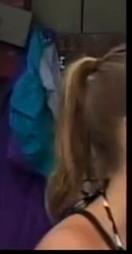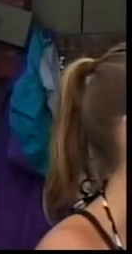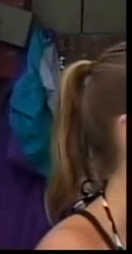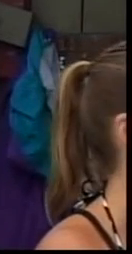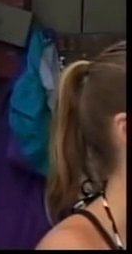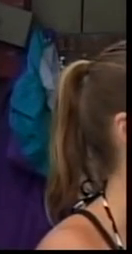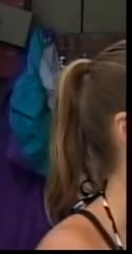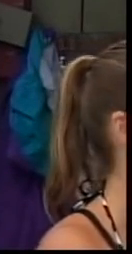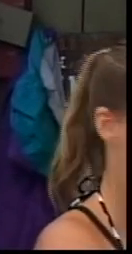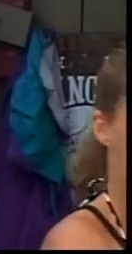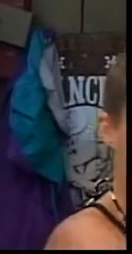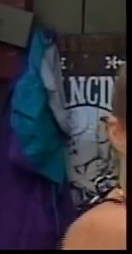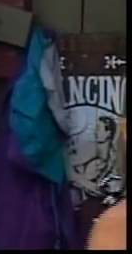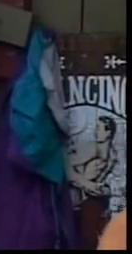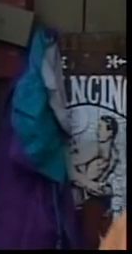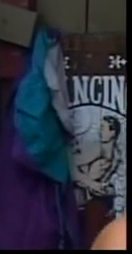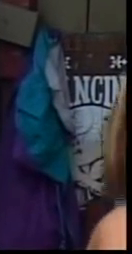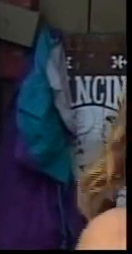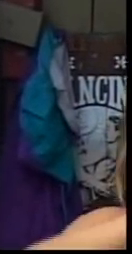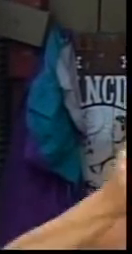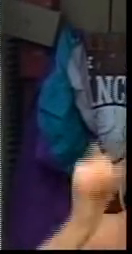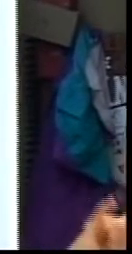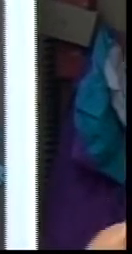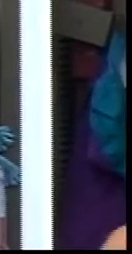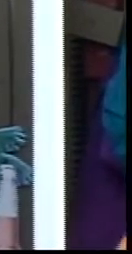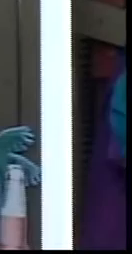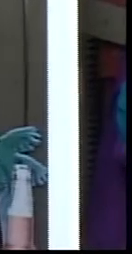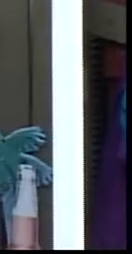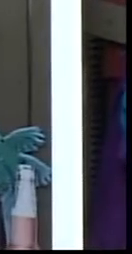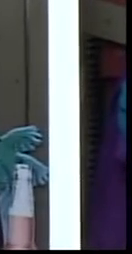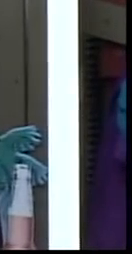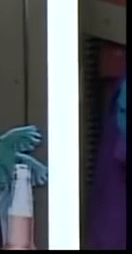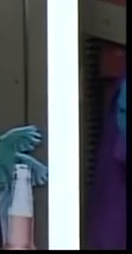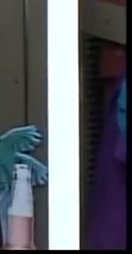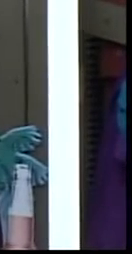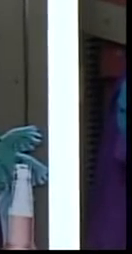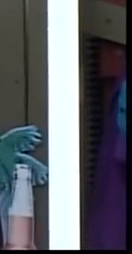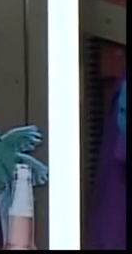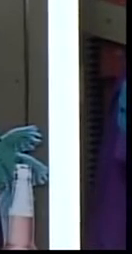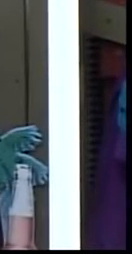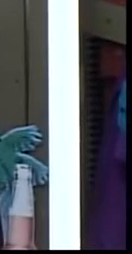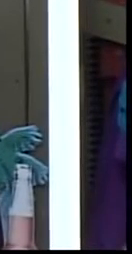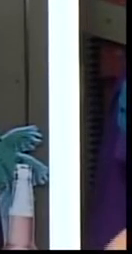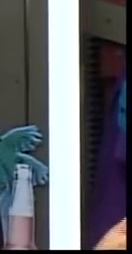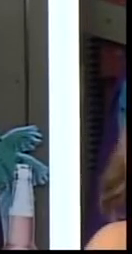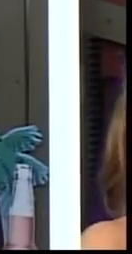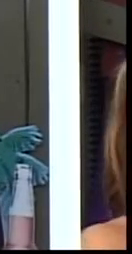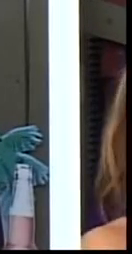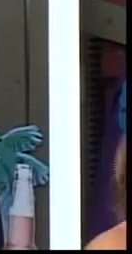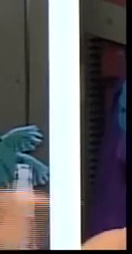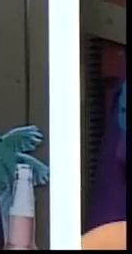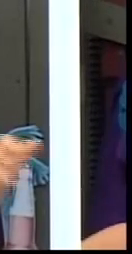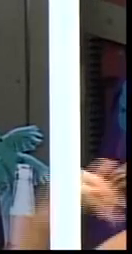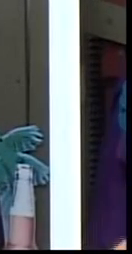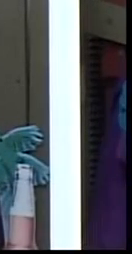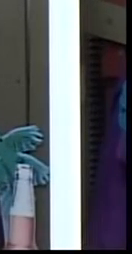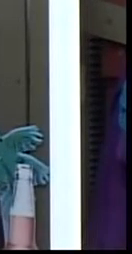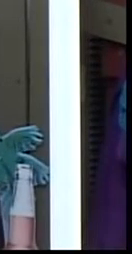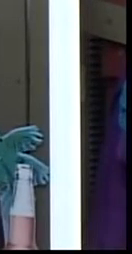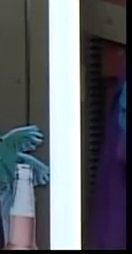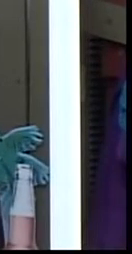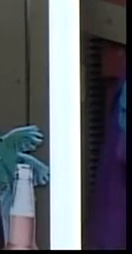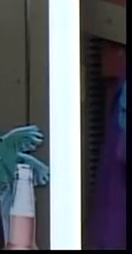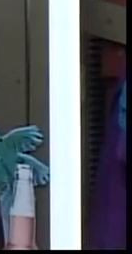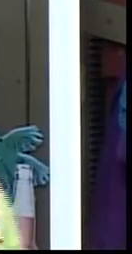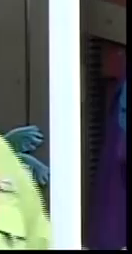Jews, devout men from every nation under heaven. And when the sound occurred, the multitudes came together, and they